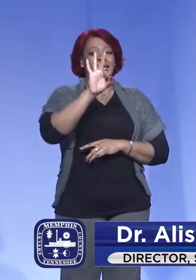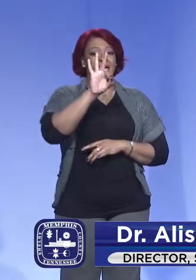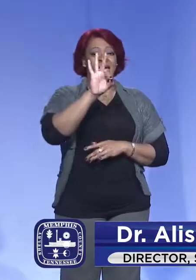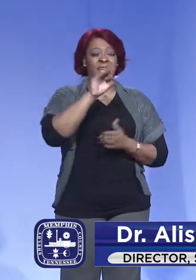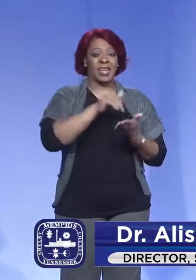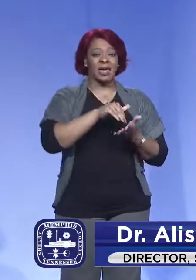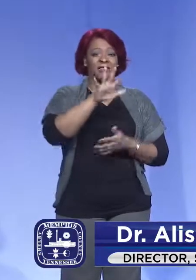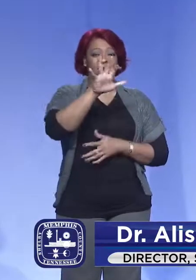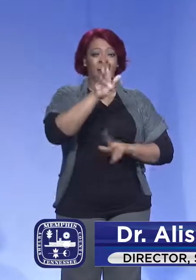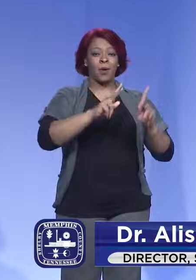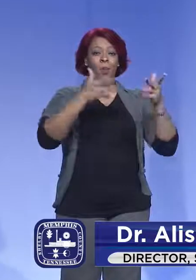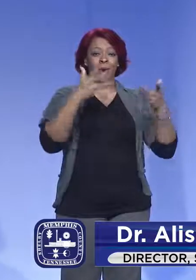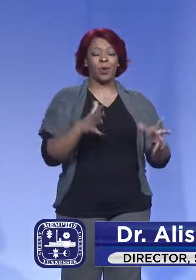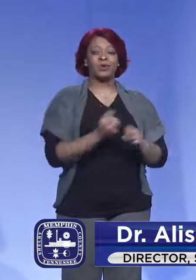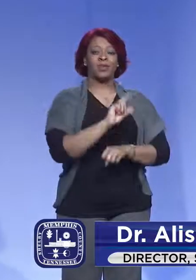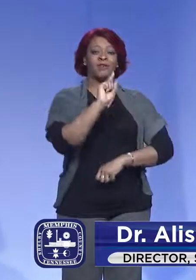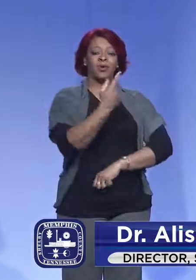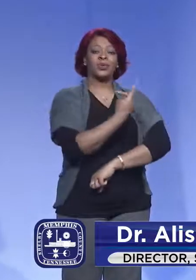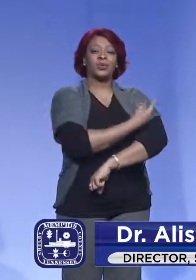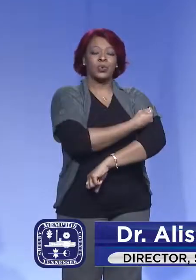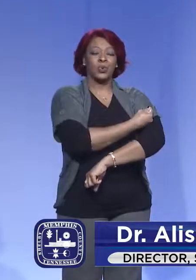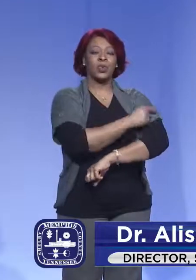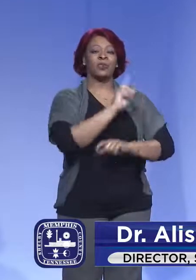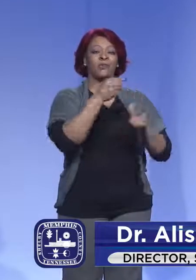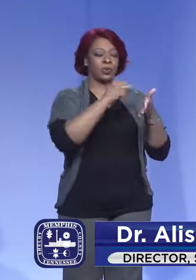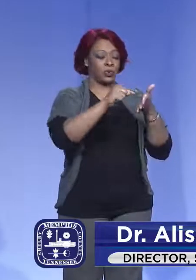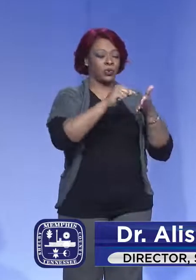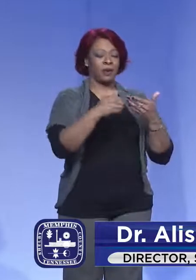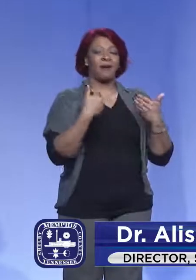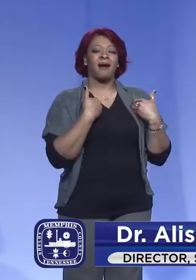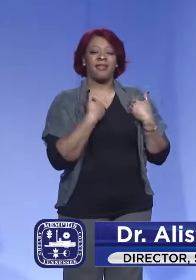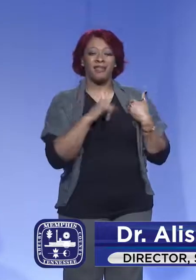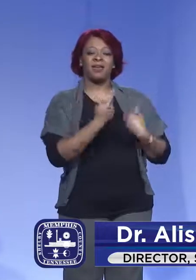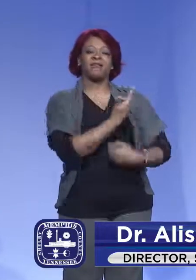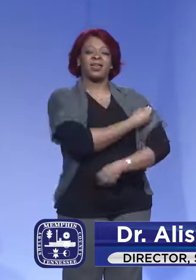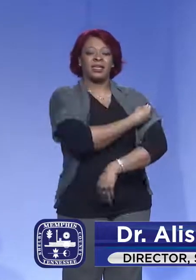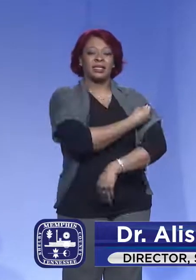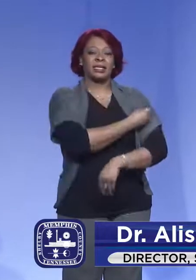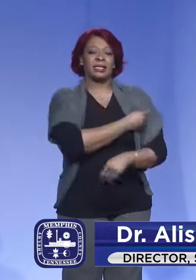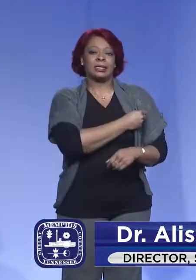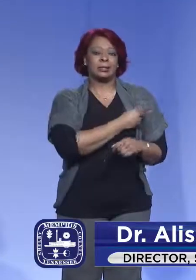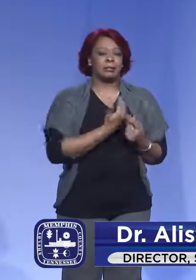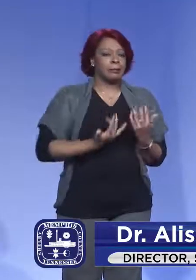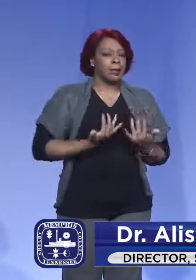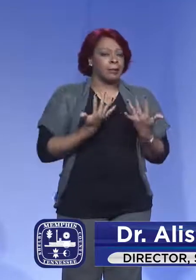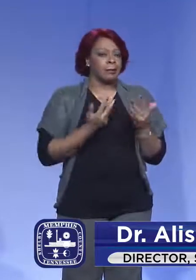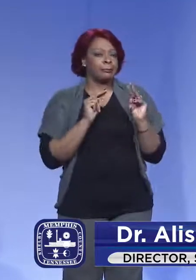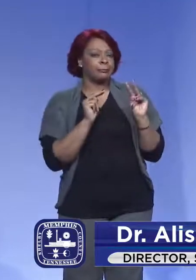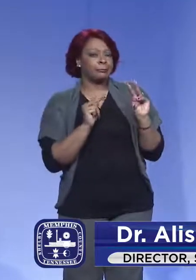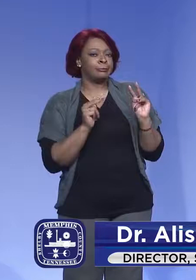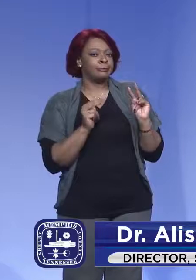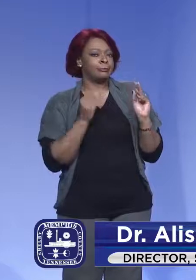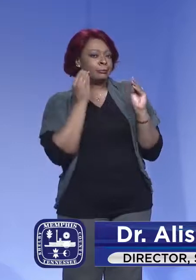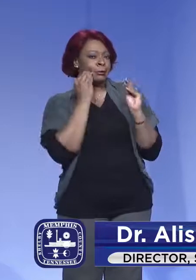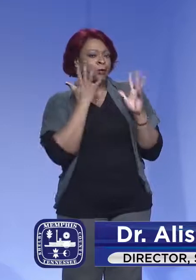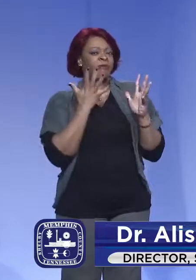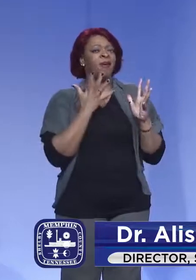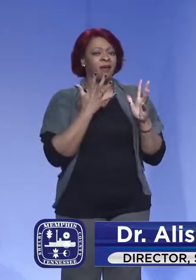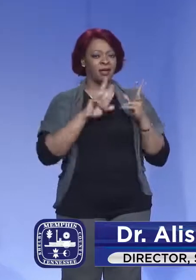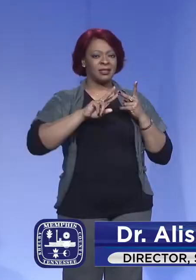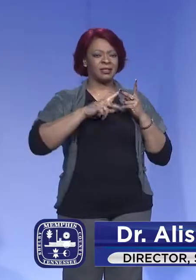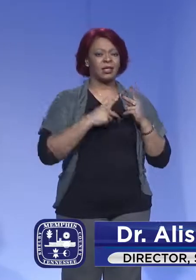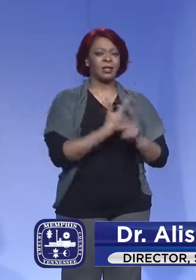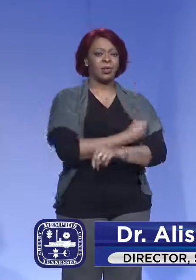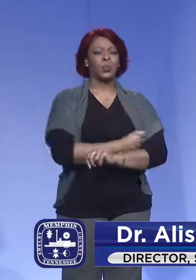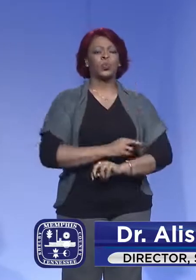9,500 people who received their first dose the first week we had vaccine was anxiously awaiting for our notice that the second doses